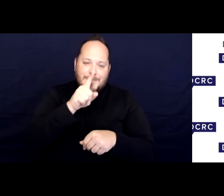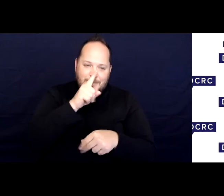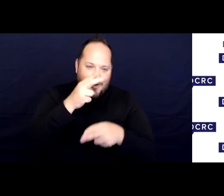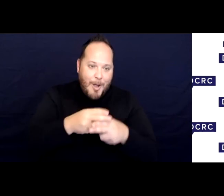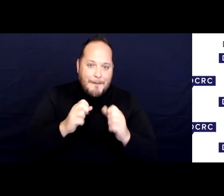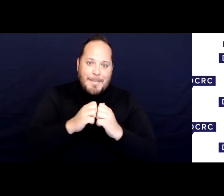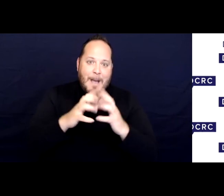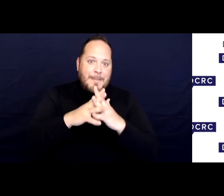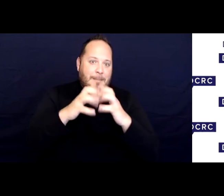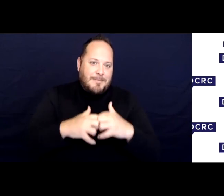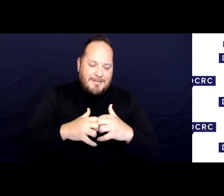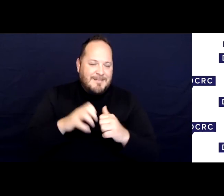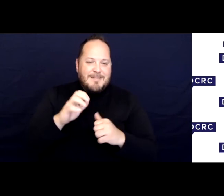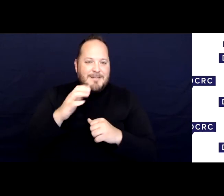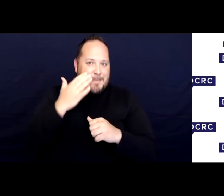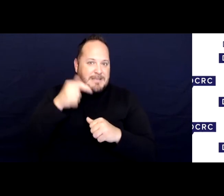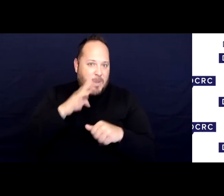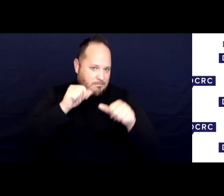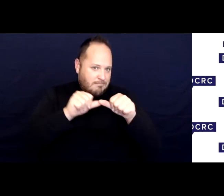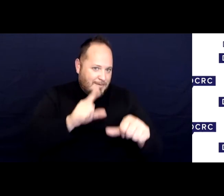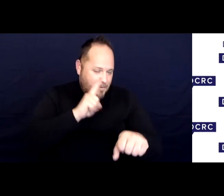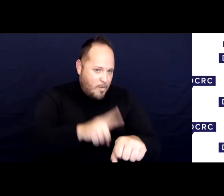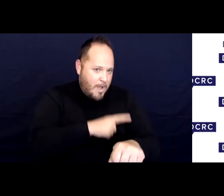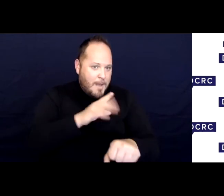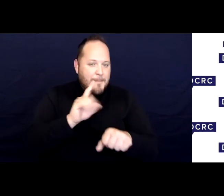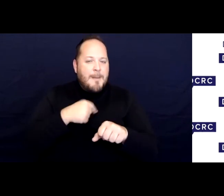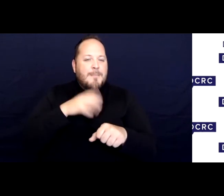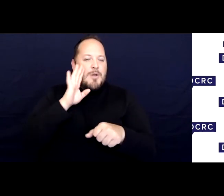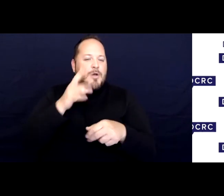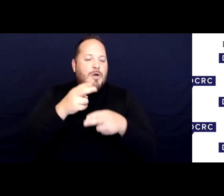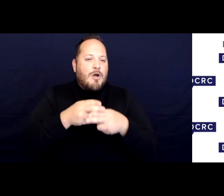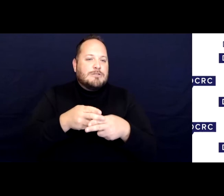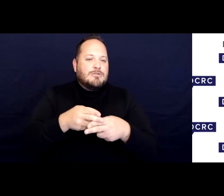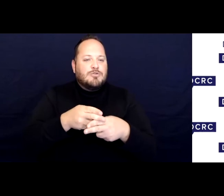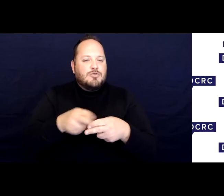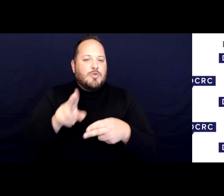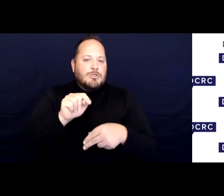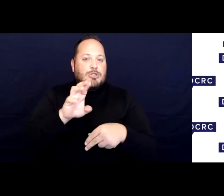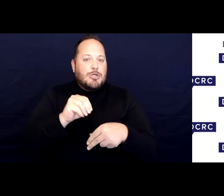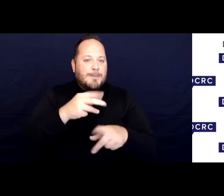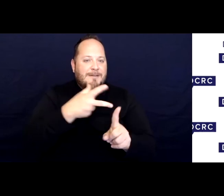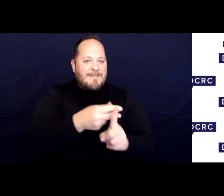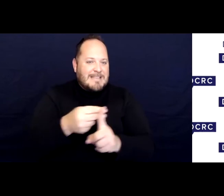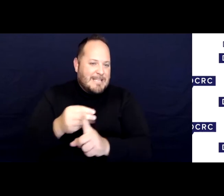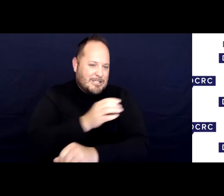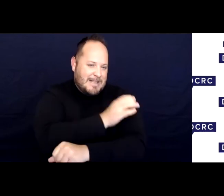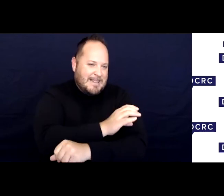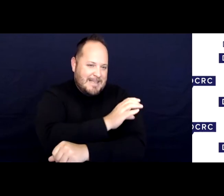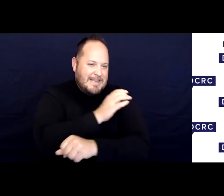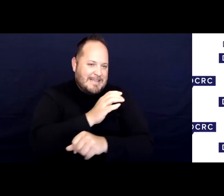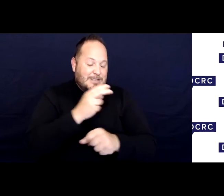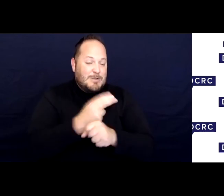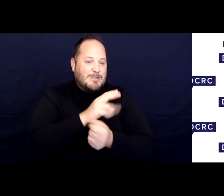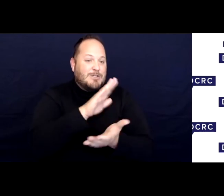but short-term vaccination clinics over the summer using the school sites. That's what I